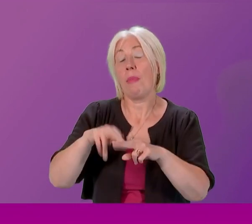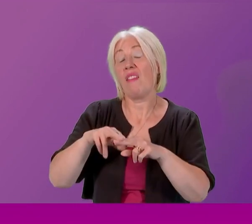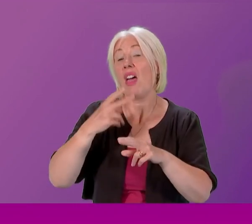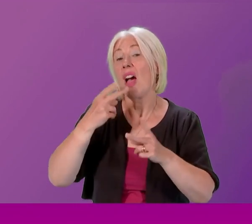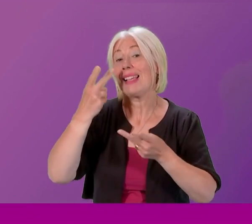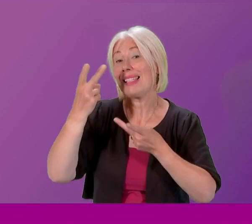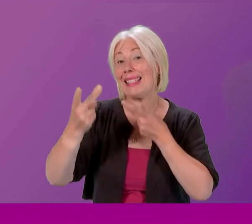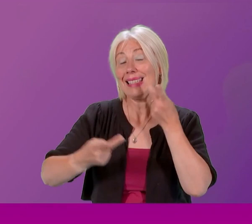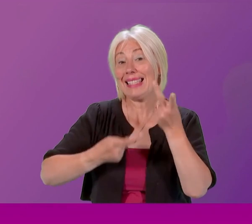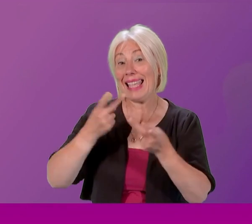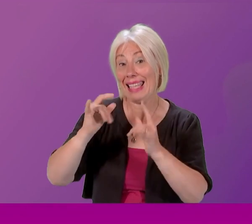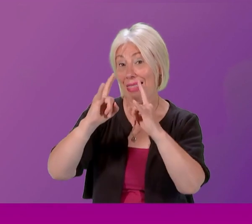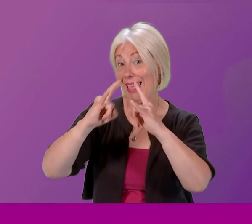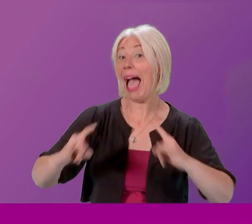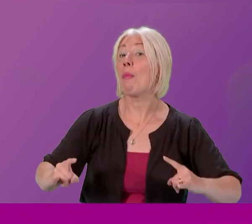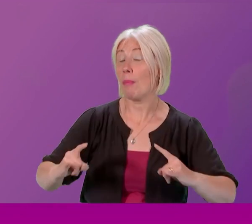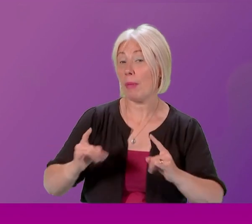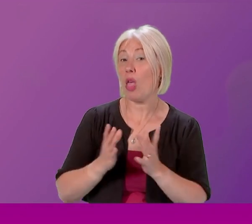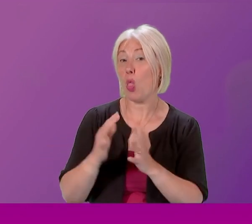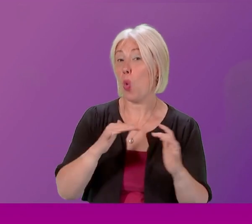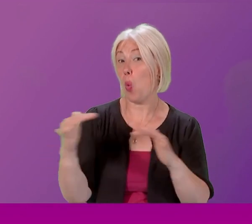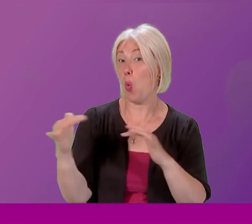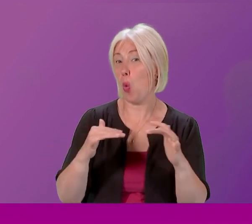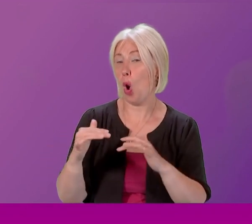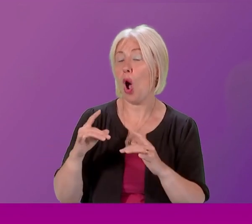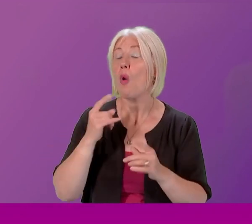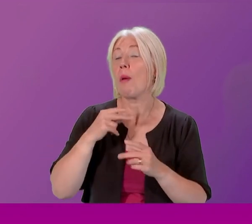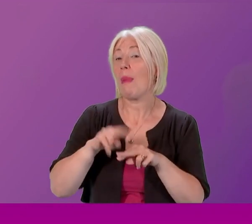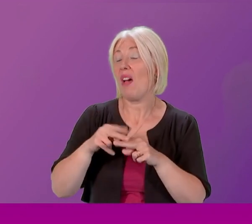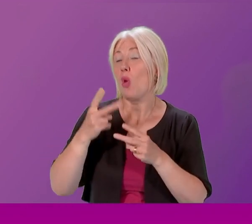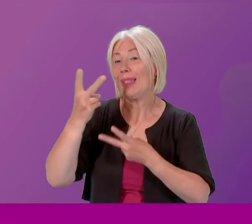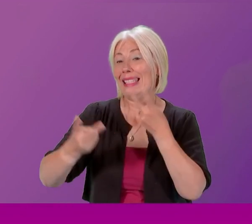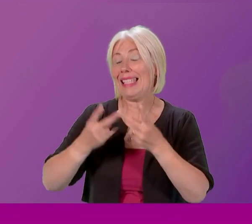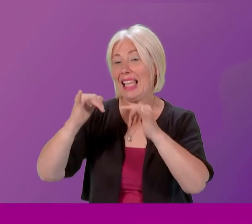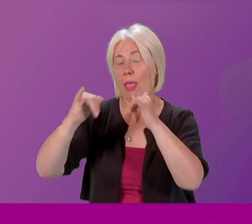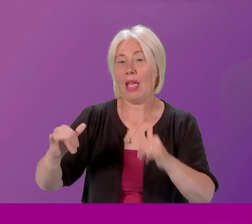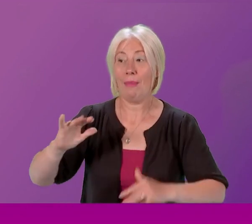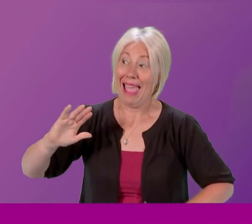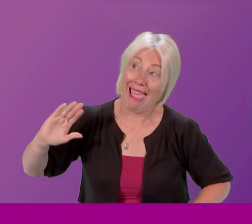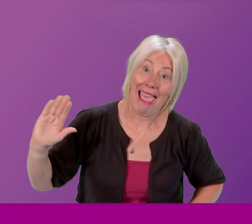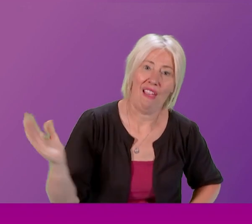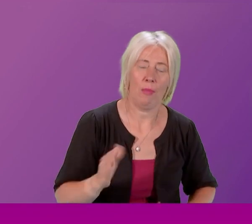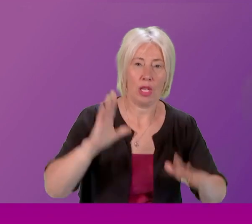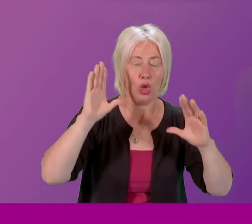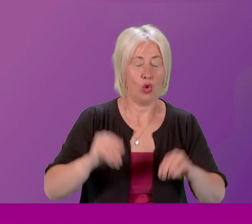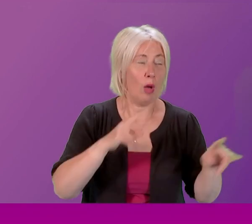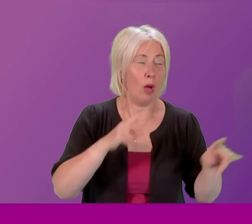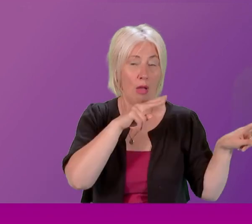the camp, everybody stopped, including the guards.